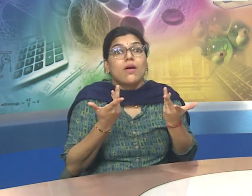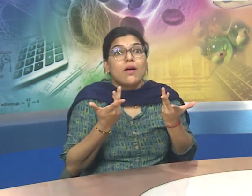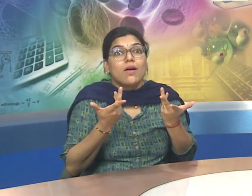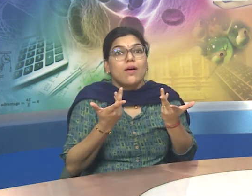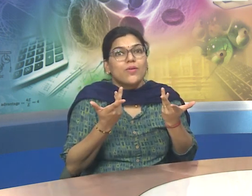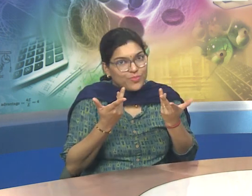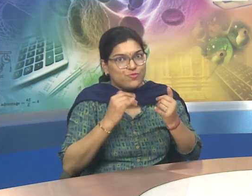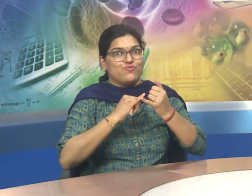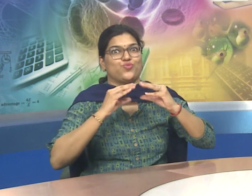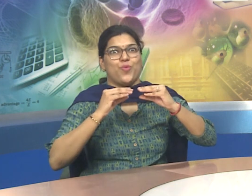like